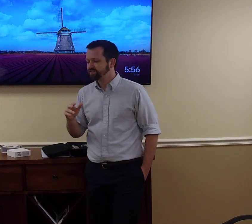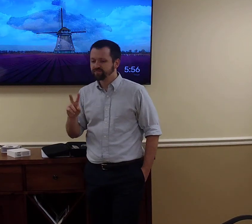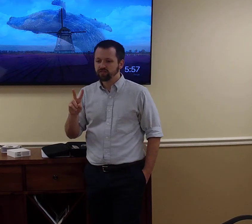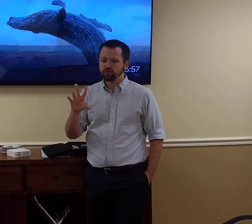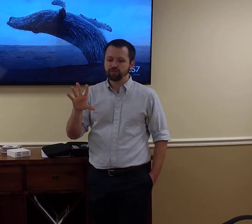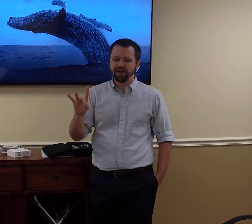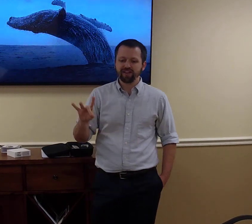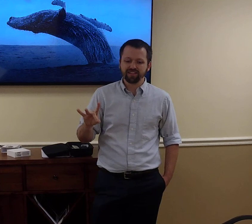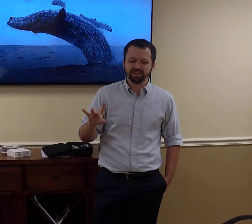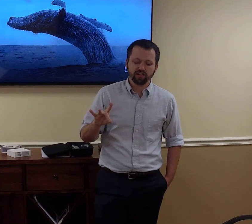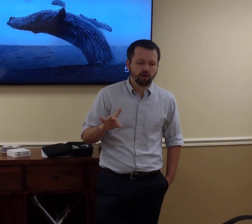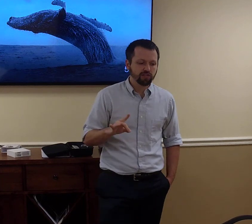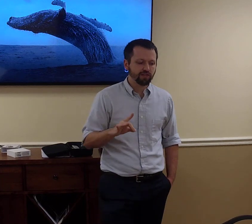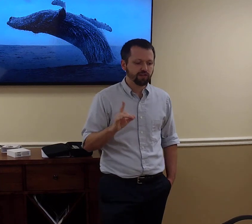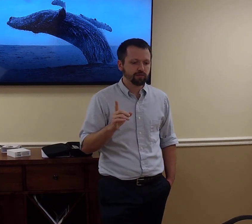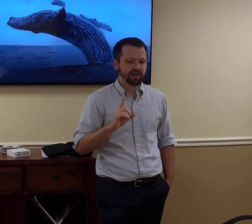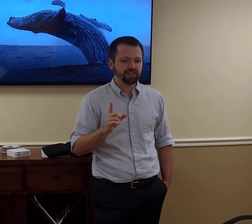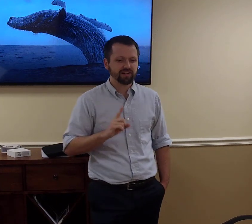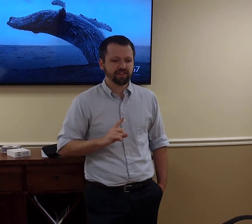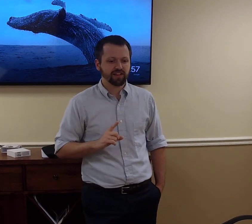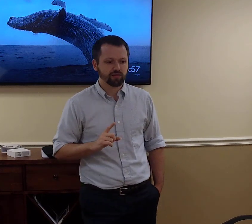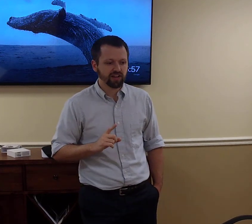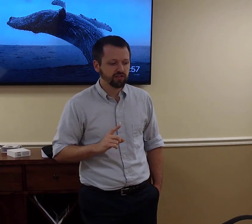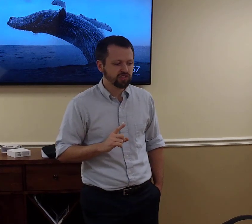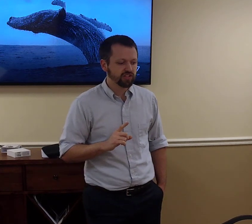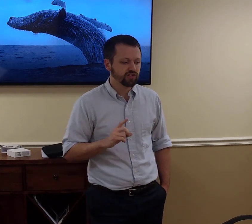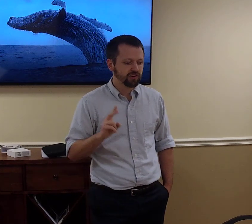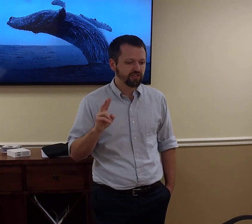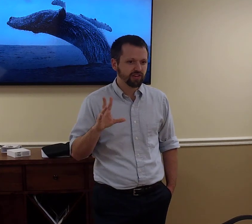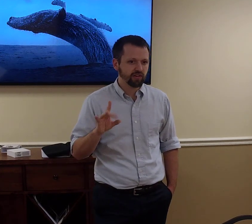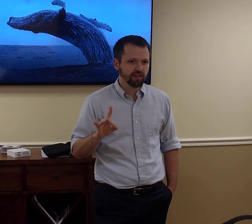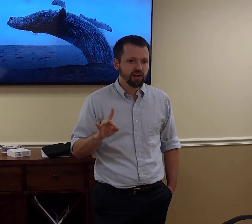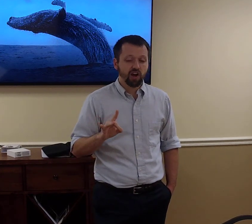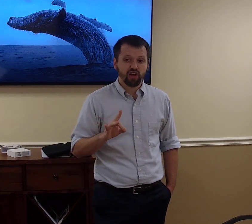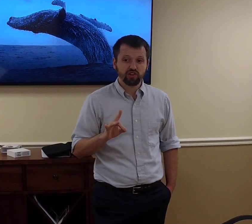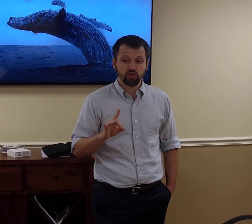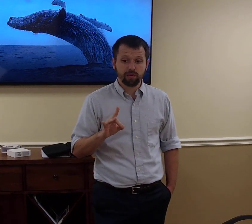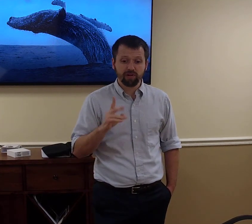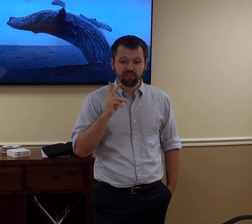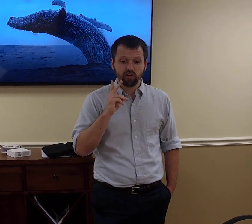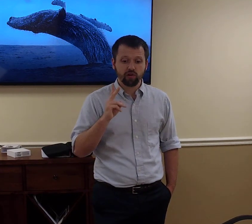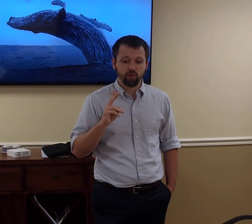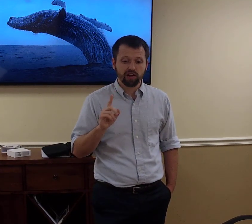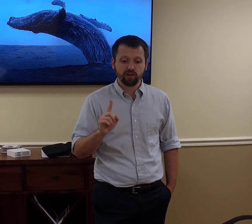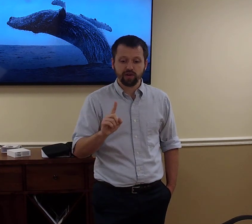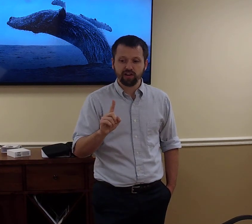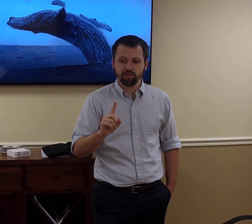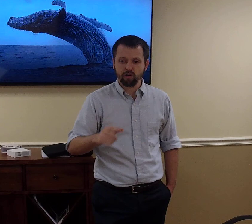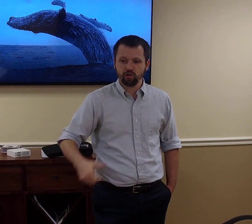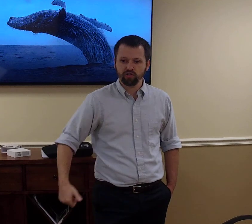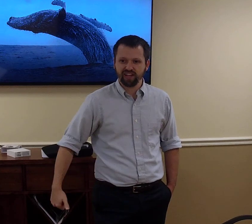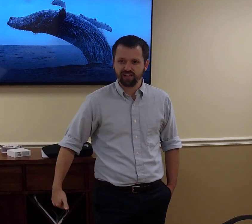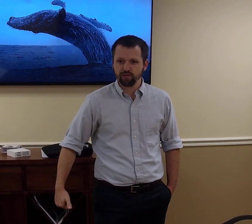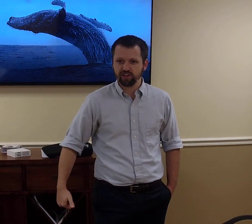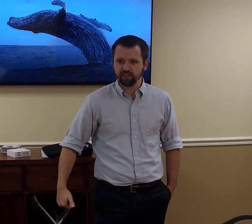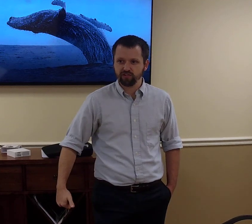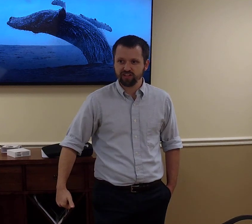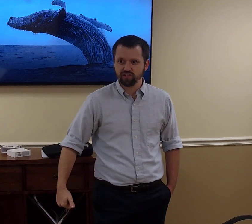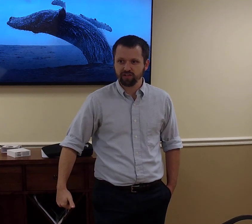them. 258. No, I was not friends with my 9th grade English teacher. So, although I do remember I saw her walking around in the mall holding hands with another teacher when